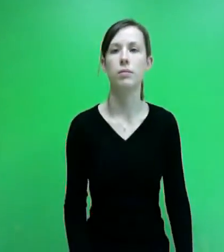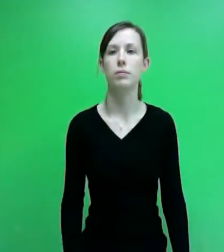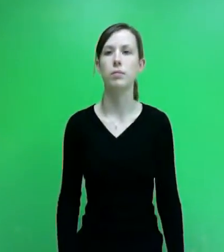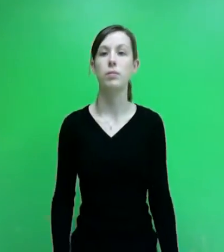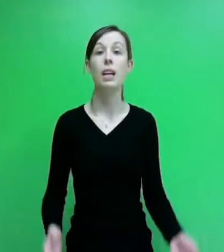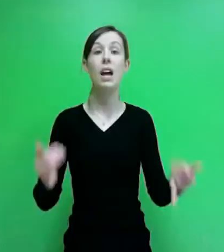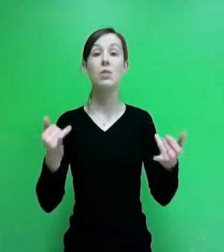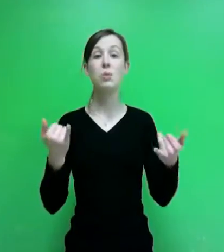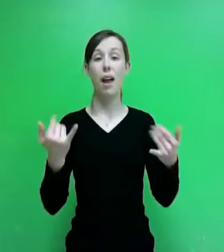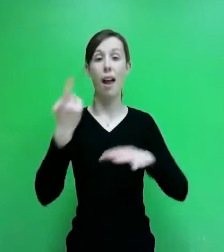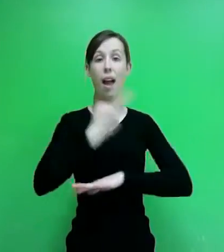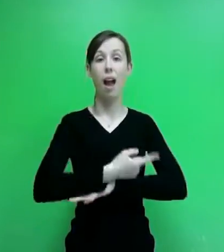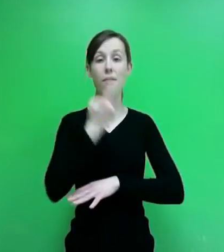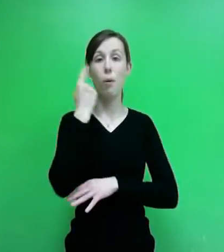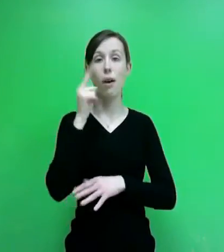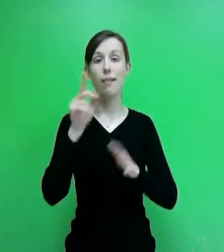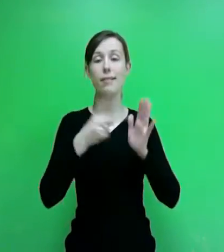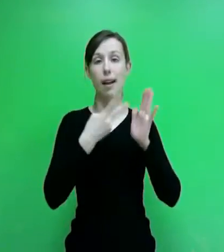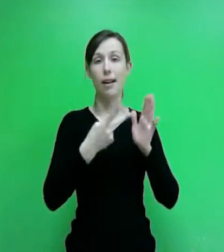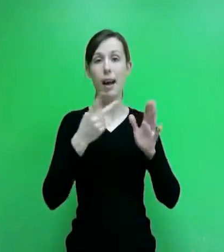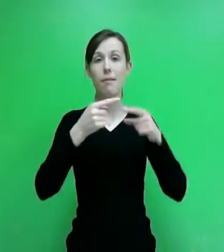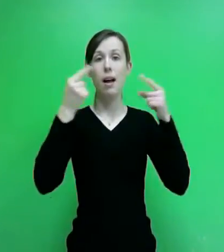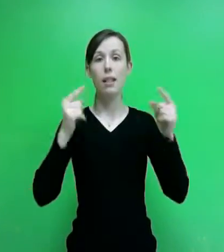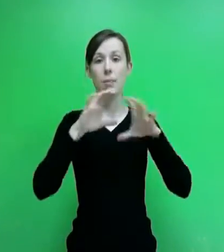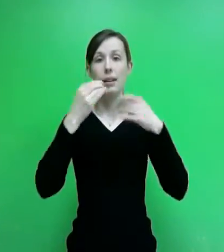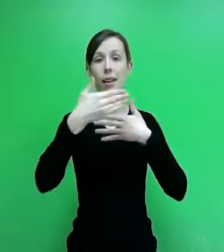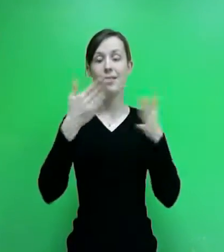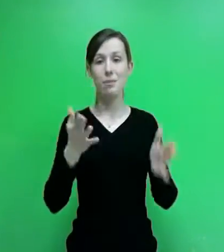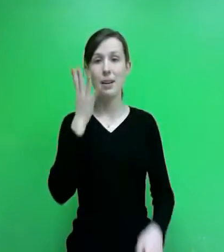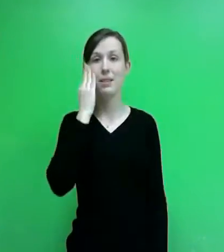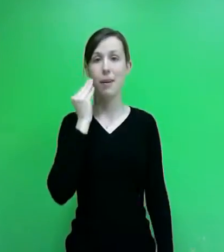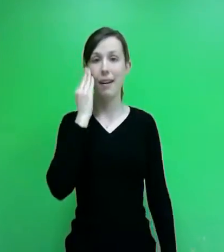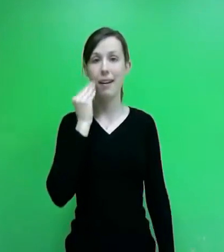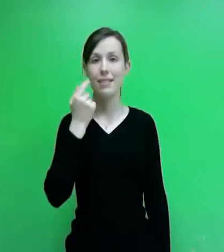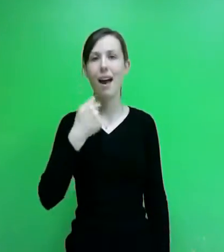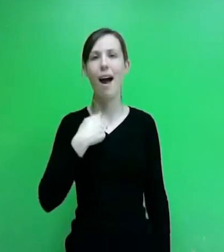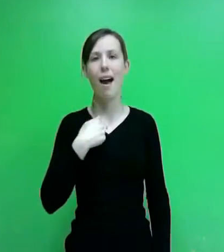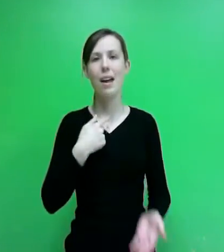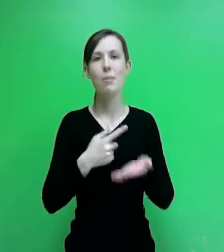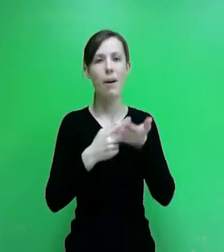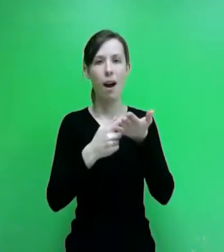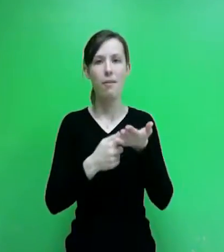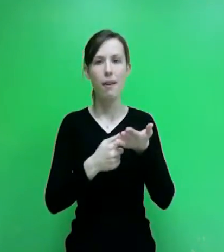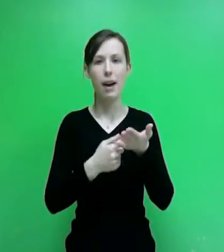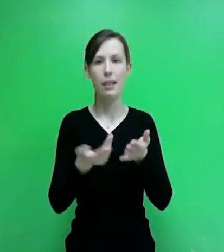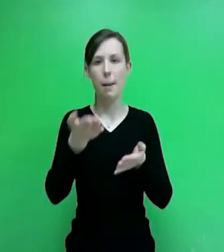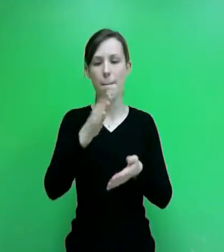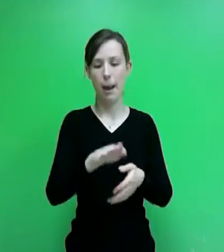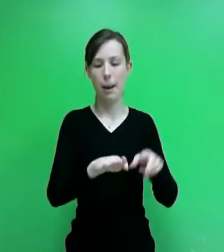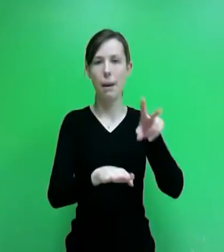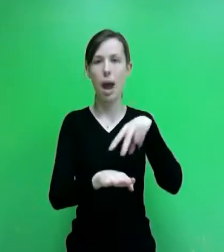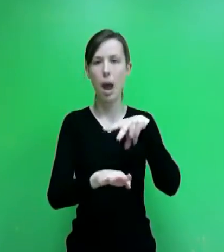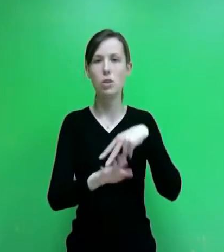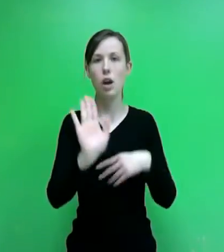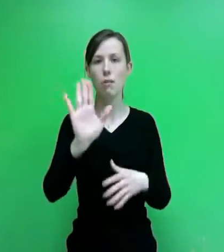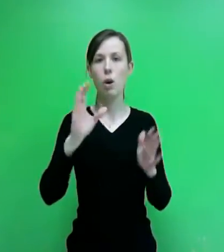Today, for our second flipped classroom experience, I am covering the back page of your Chapter 7